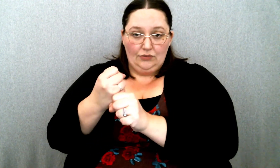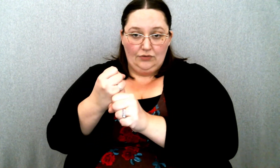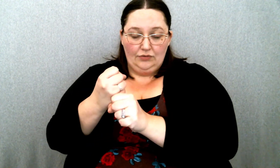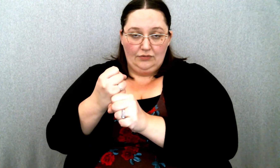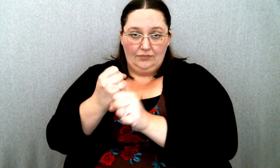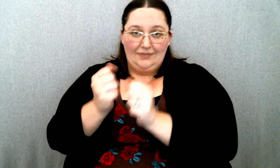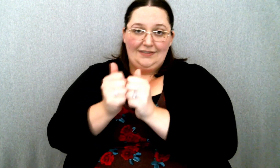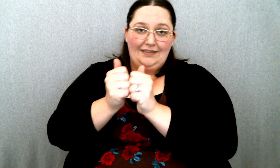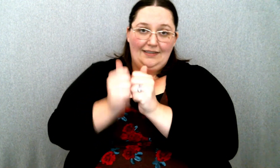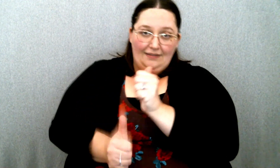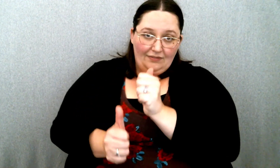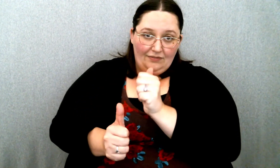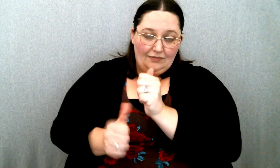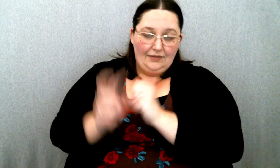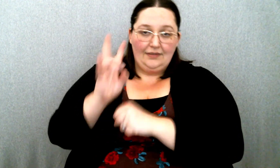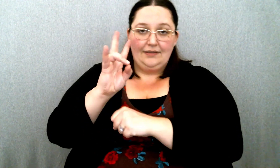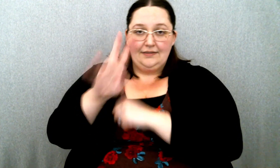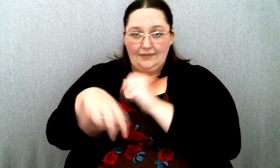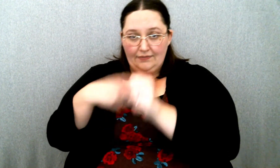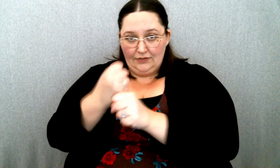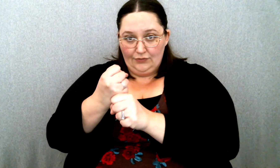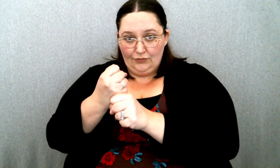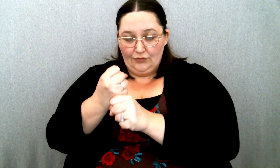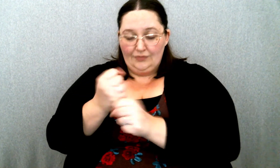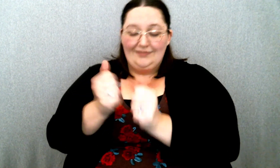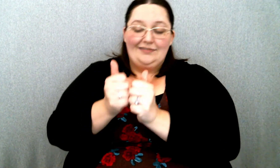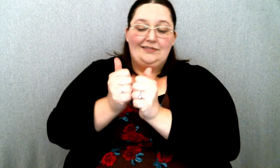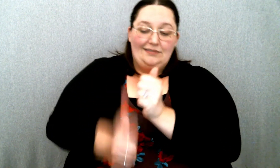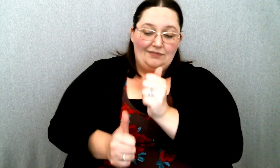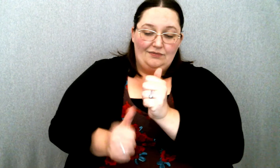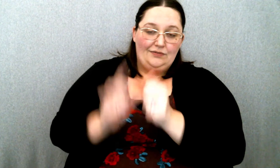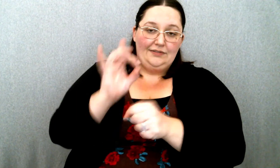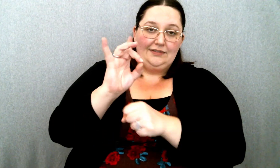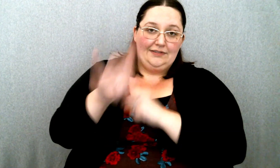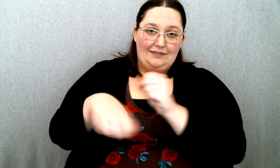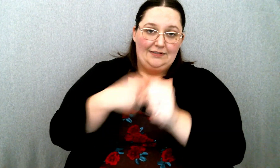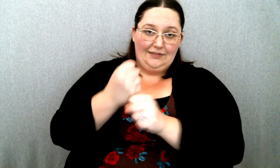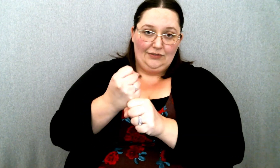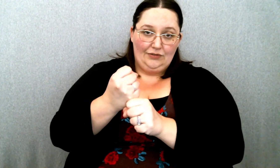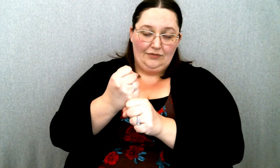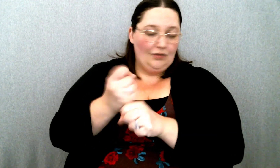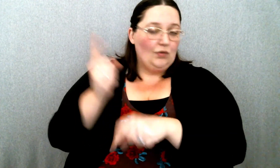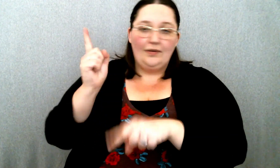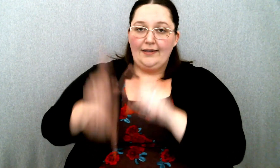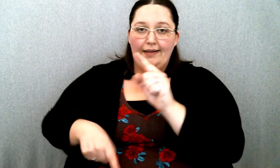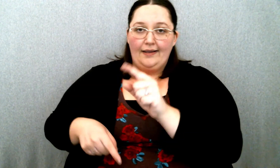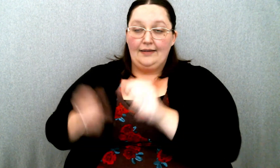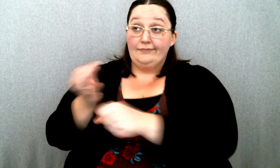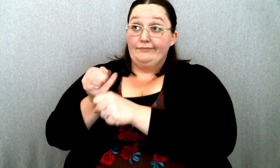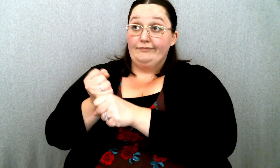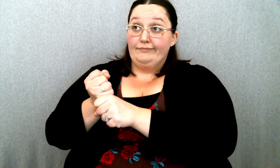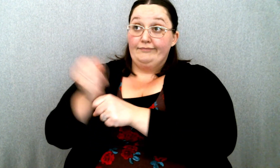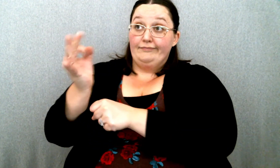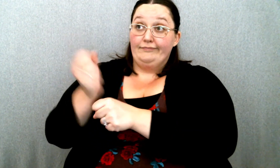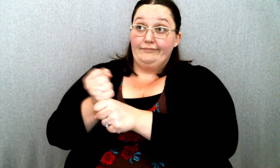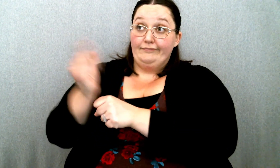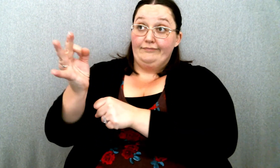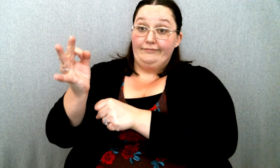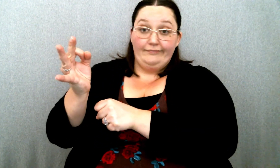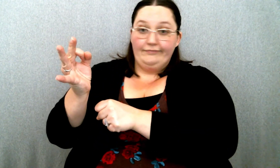every, then 6 years, every 7 years, every 8 years. You cannot shoot